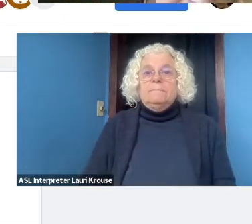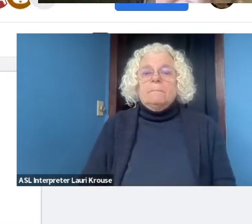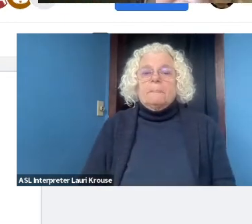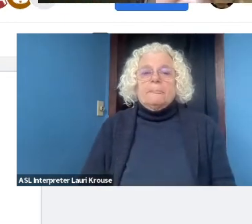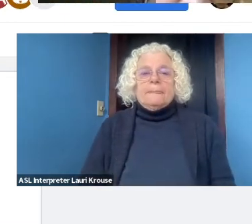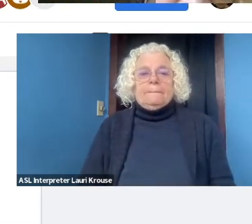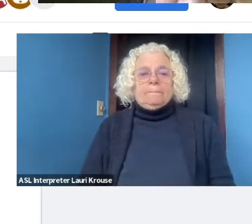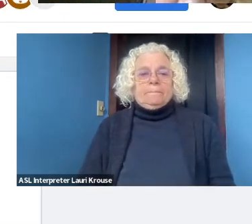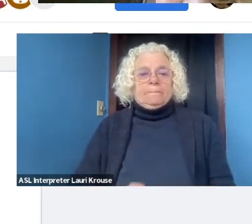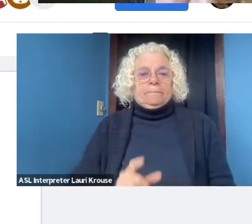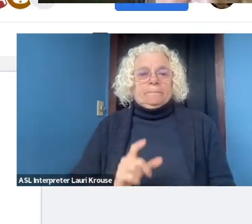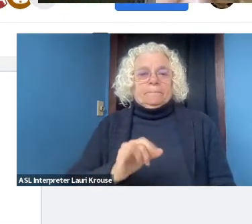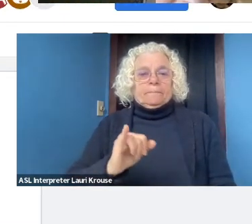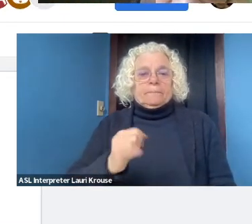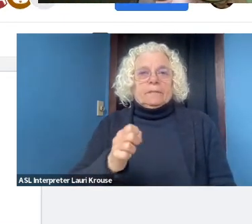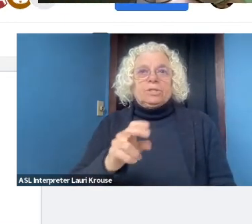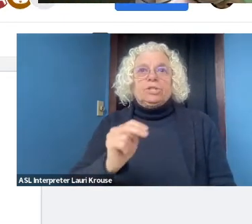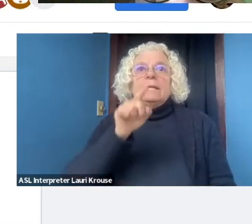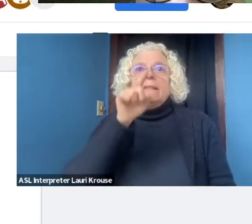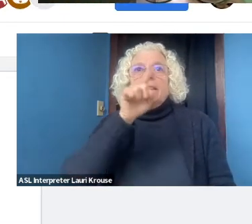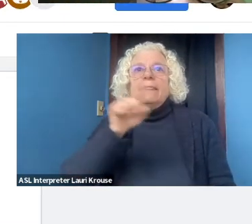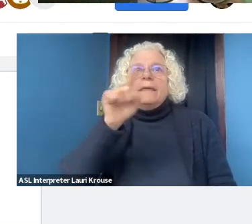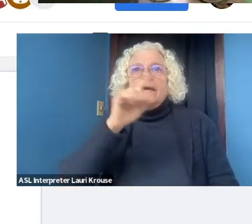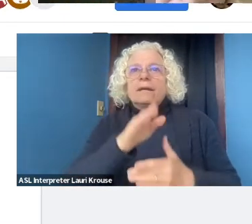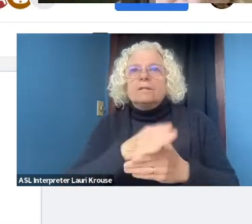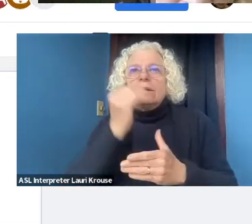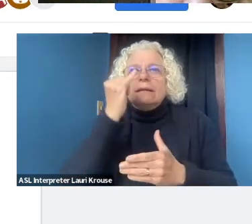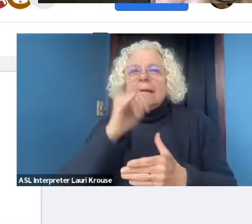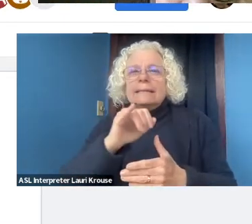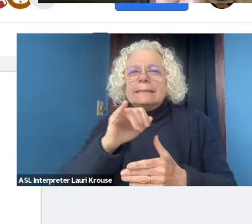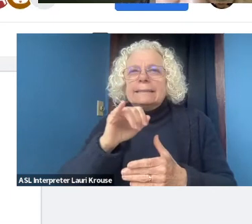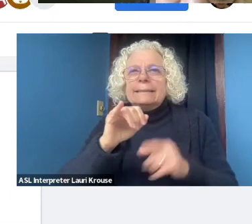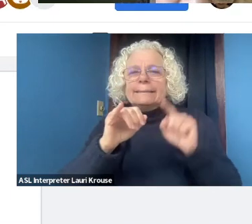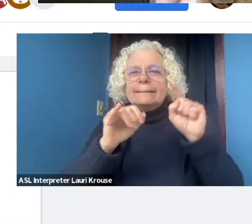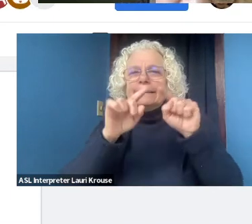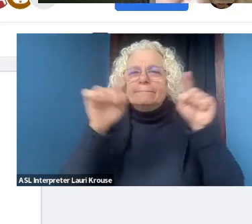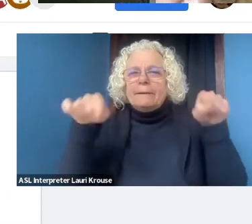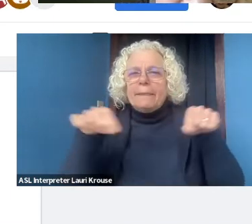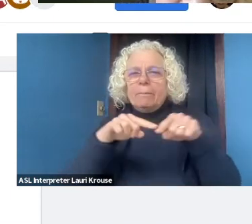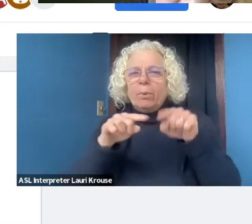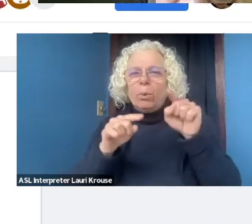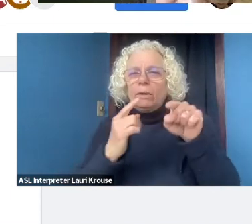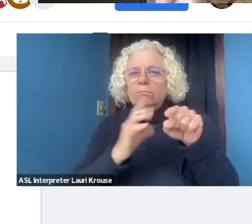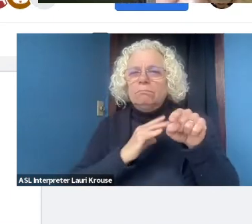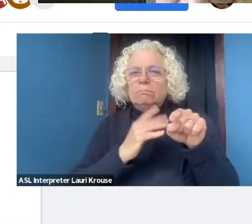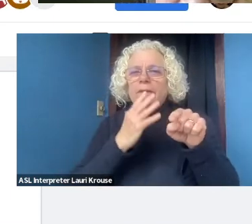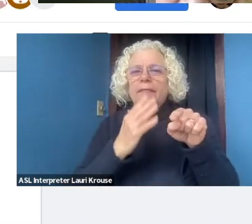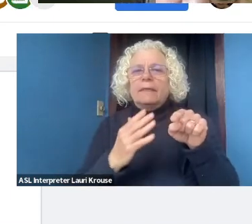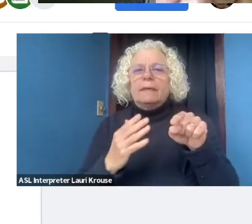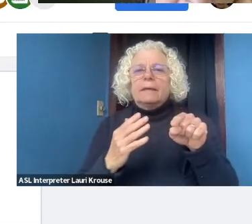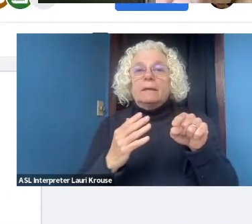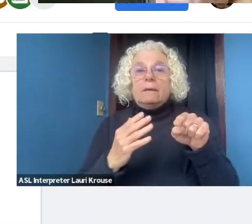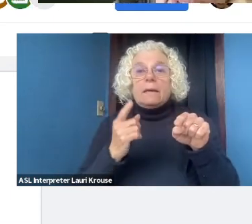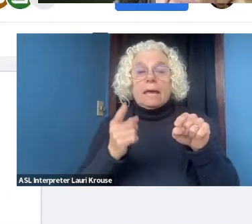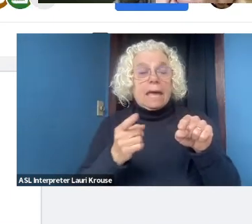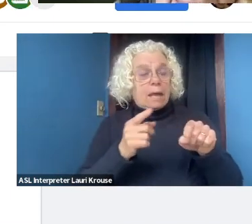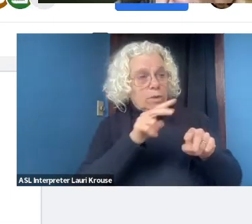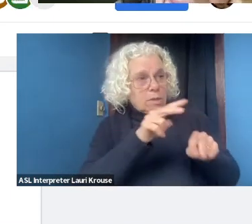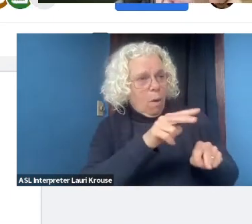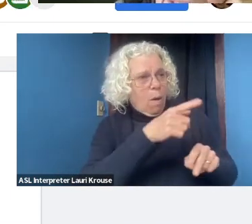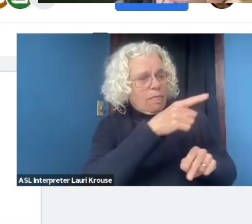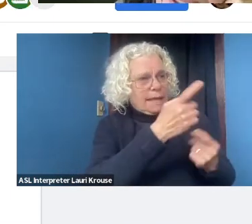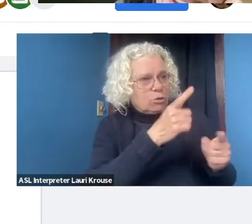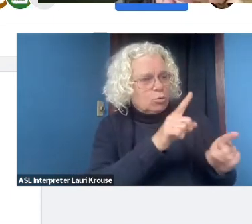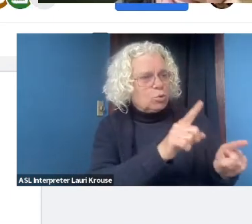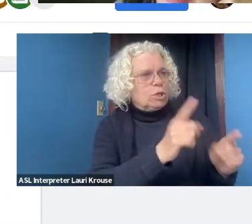these are great, the Jamboard. Thank you so much. I also think that's right. We reflect on what's already working and we can build on that.